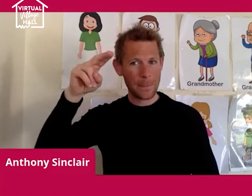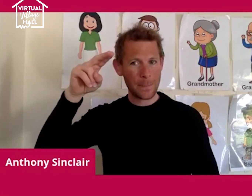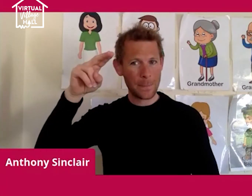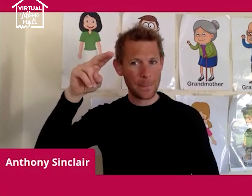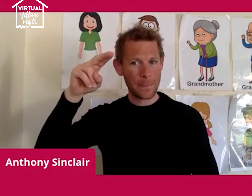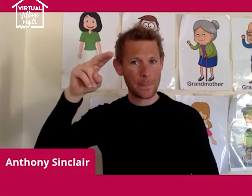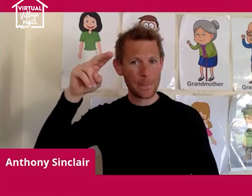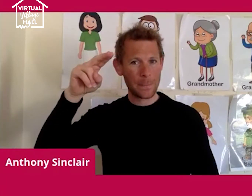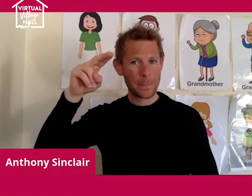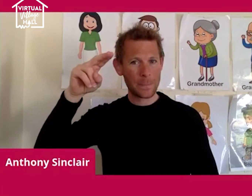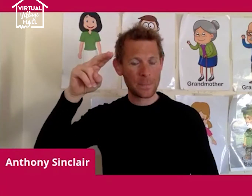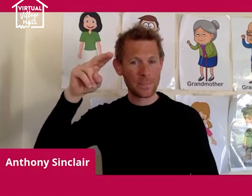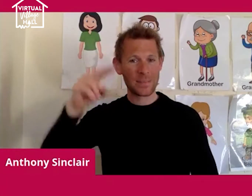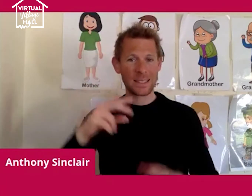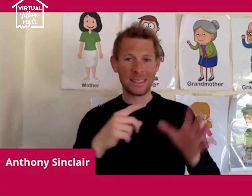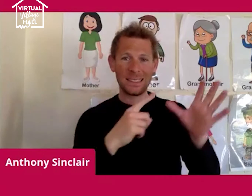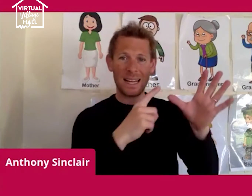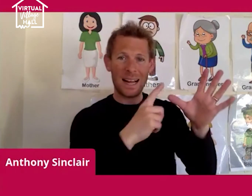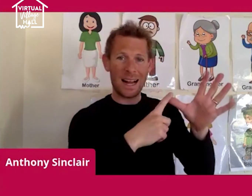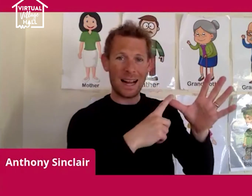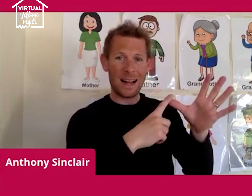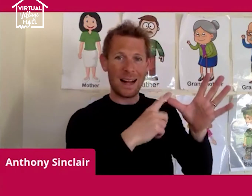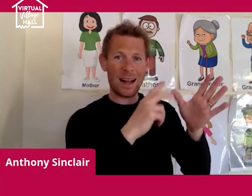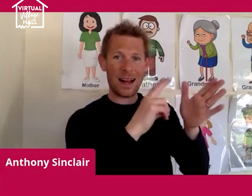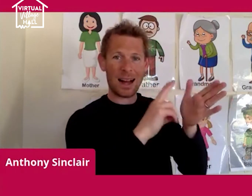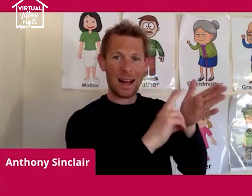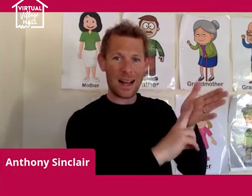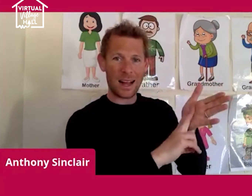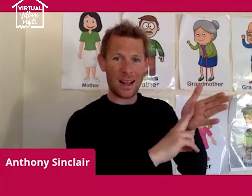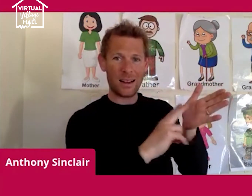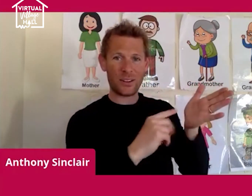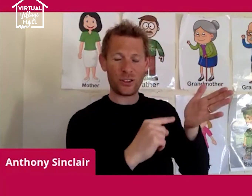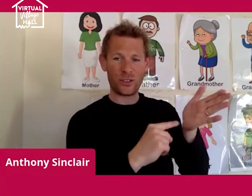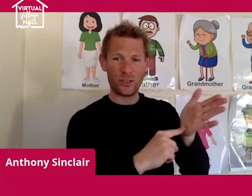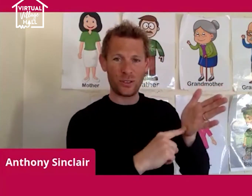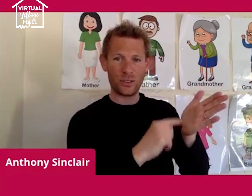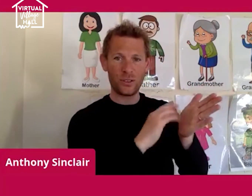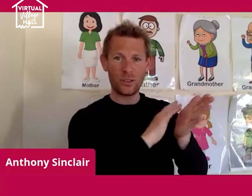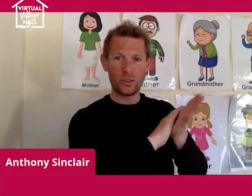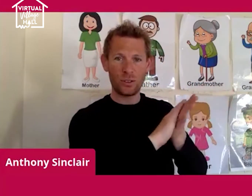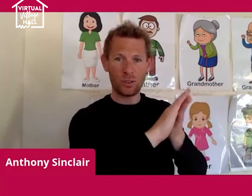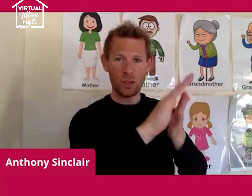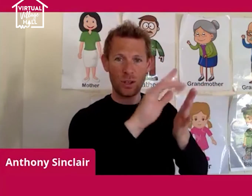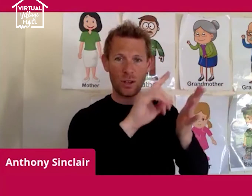name, Auntie,